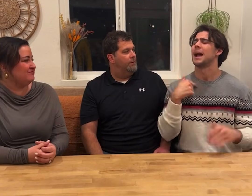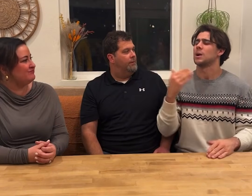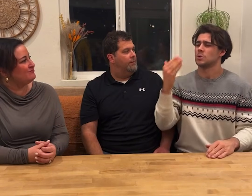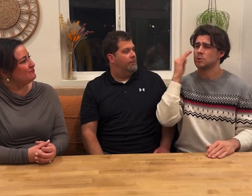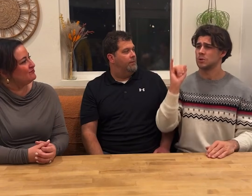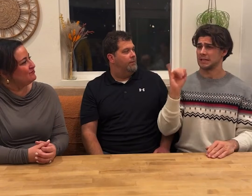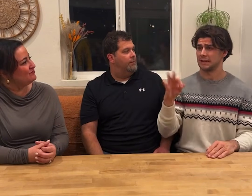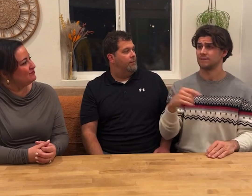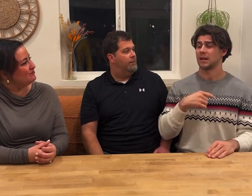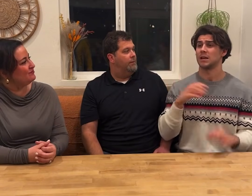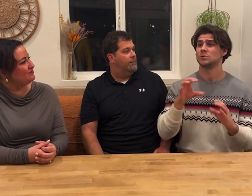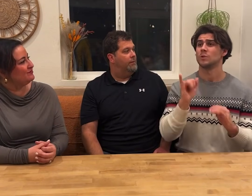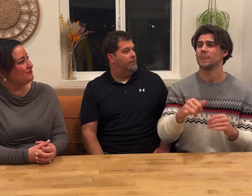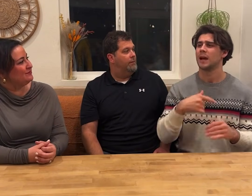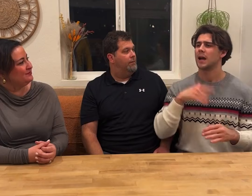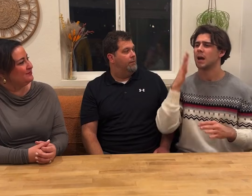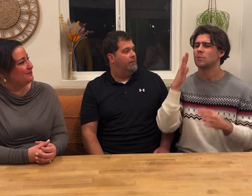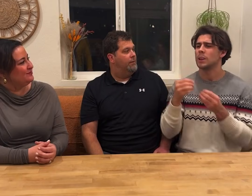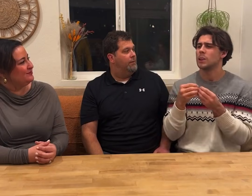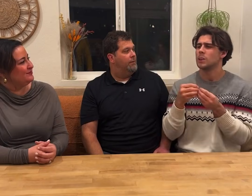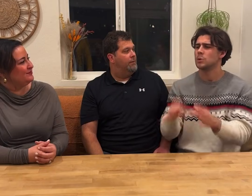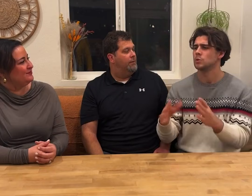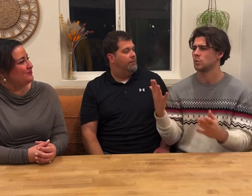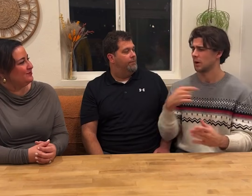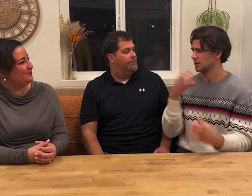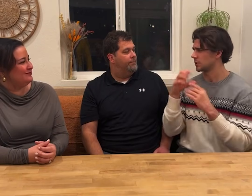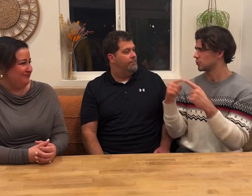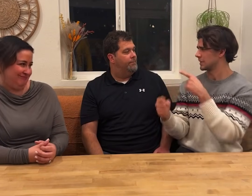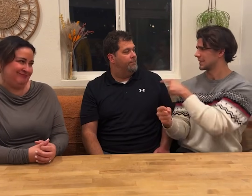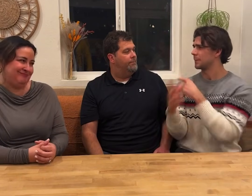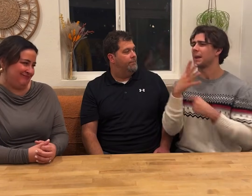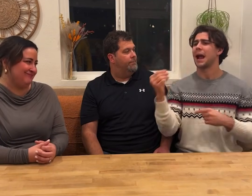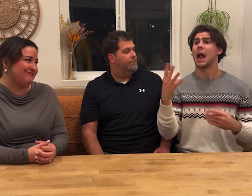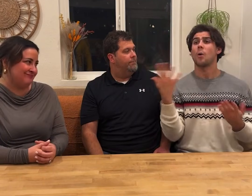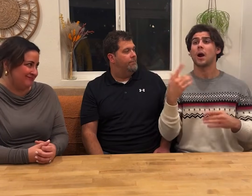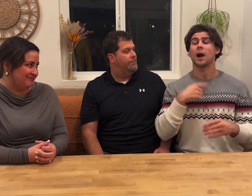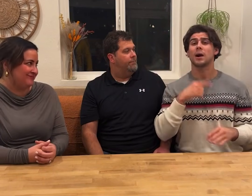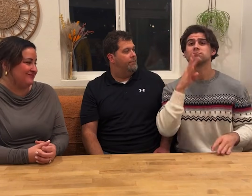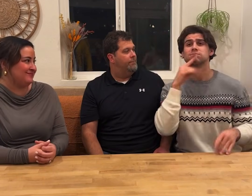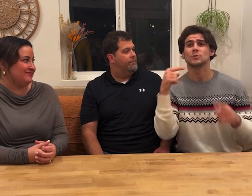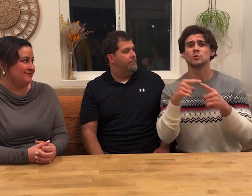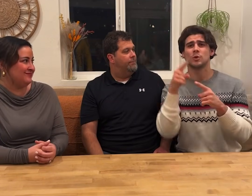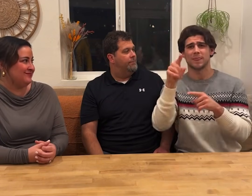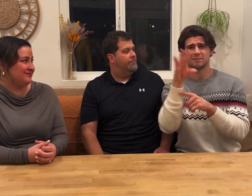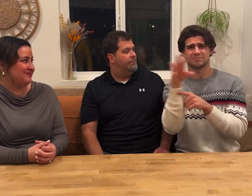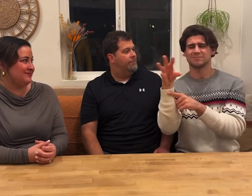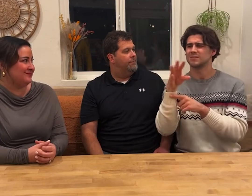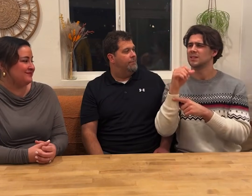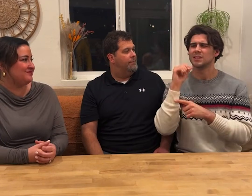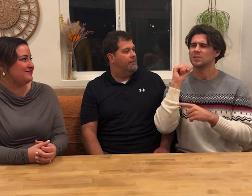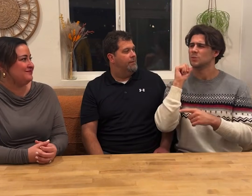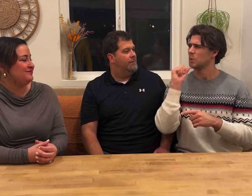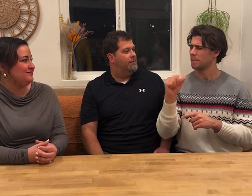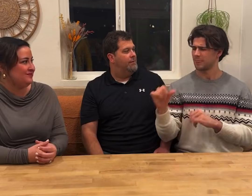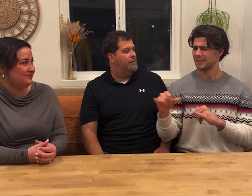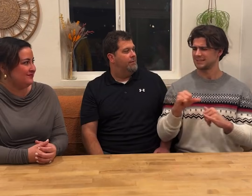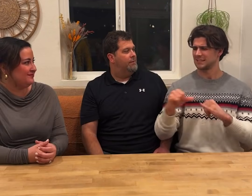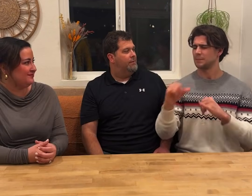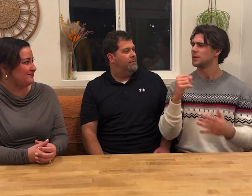same time and, you know, kind of muddy or water down one of the language. I wanted to show how I communicated with them, but then I also wanted to communicate with the